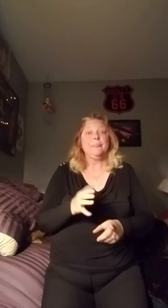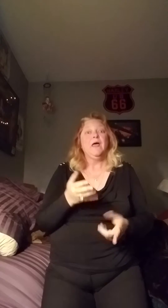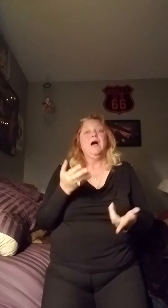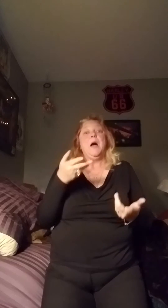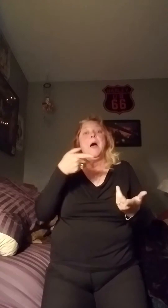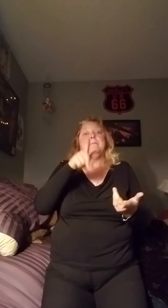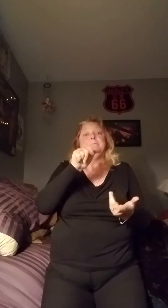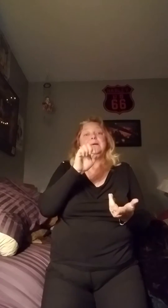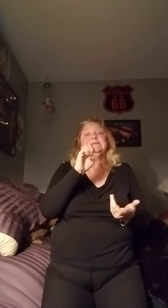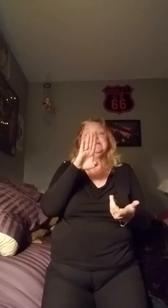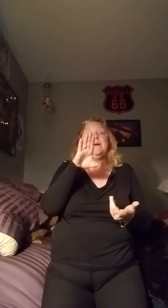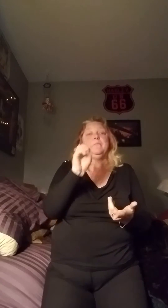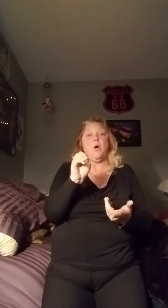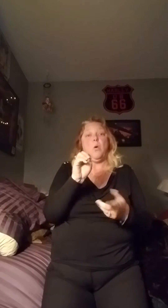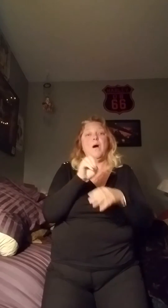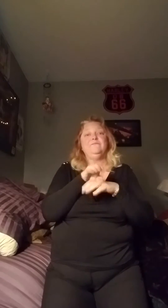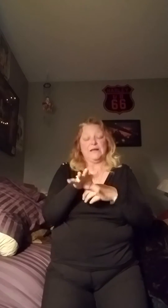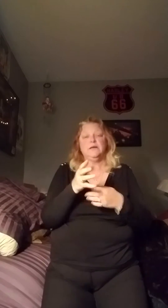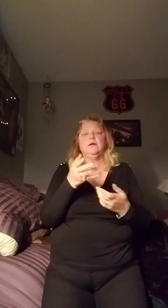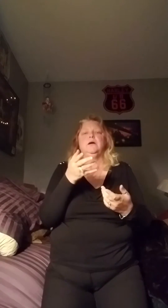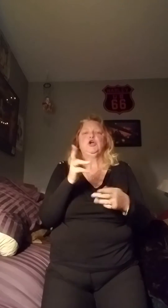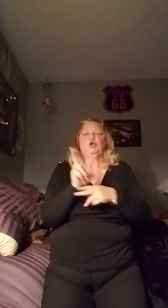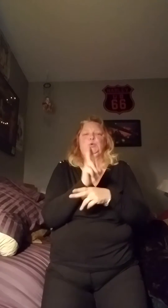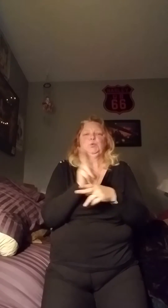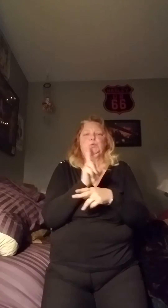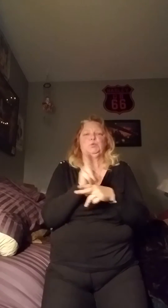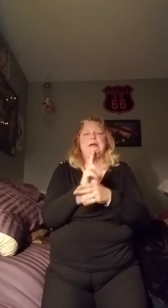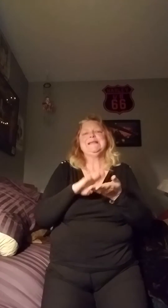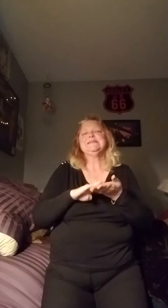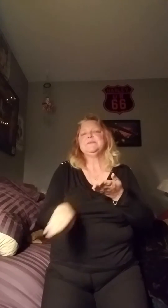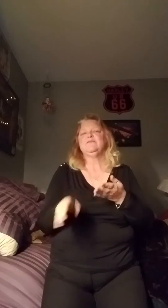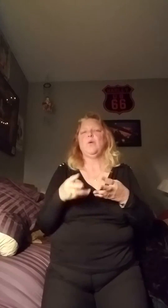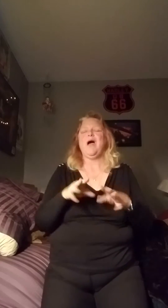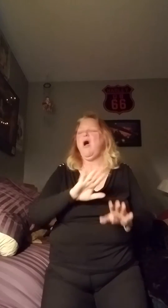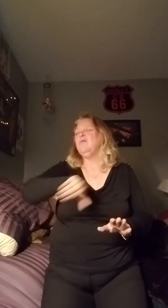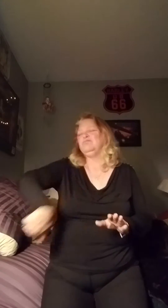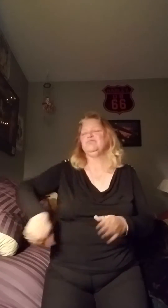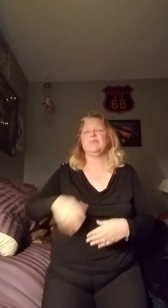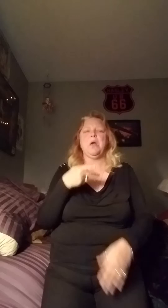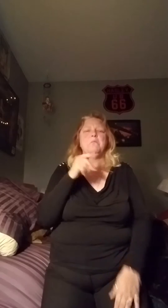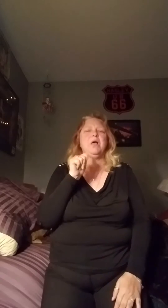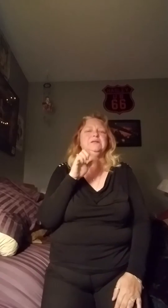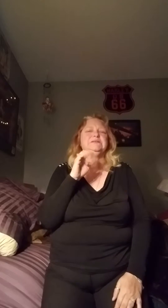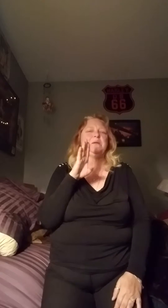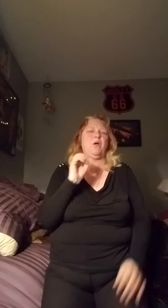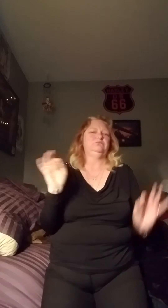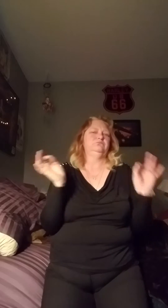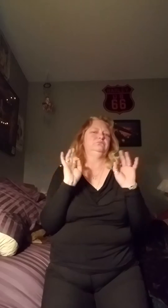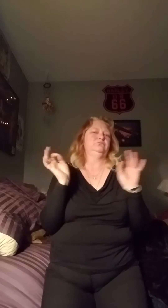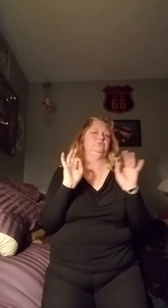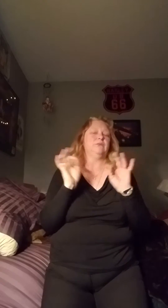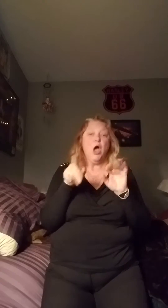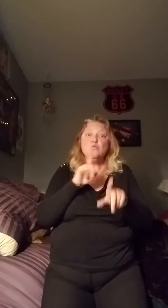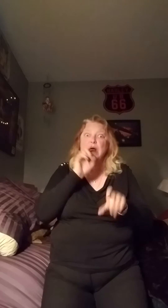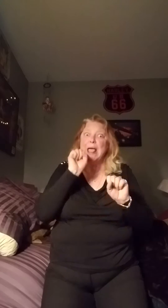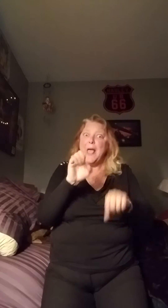often used sort of in a dismissive way. Oh, it's just a placebo. But placebos can be powerful. And even if